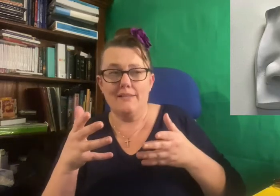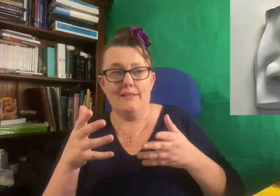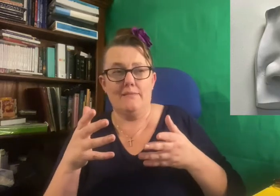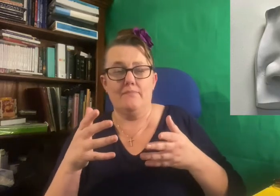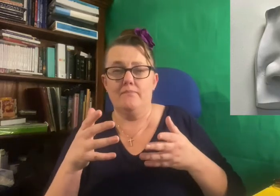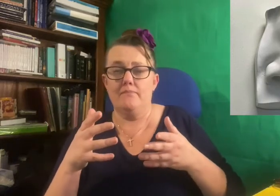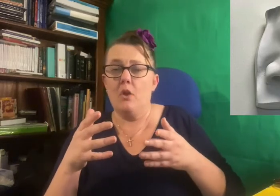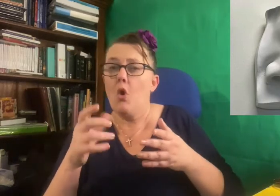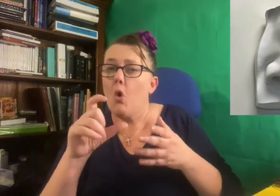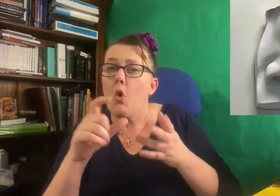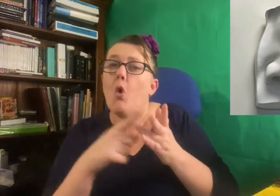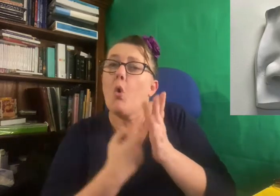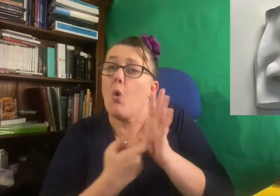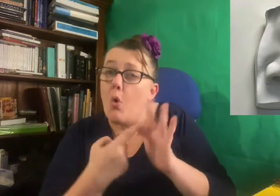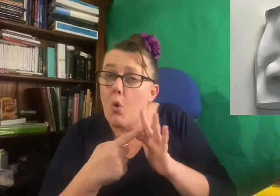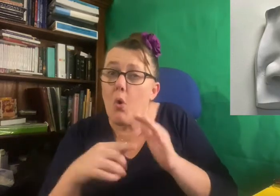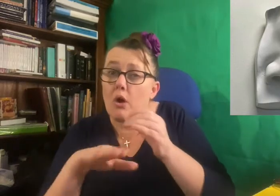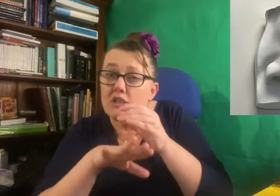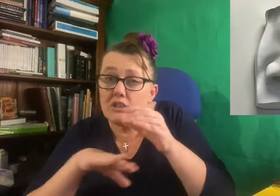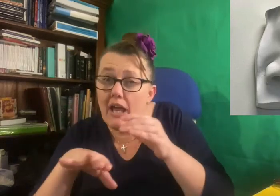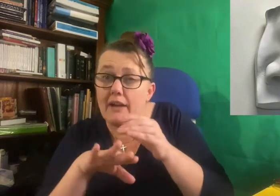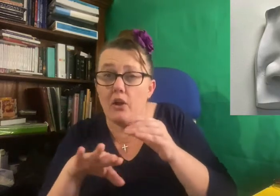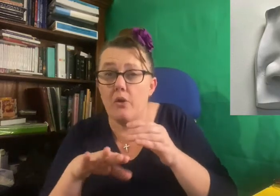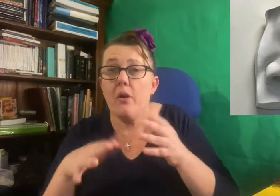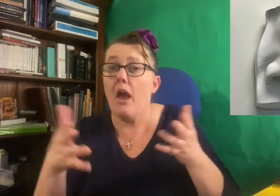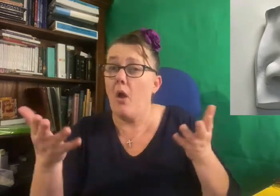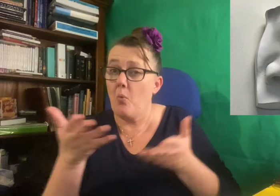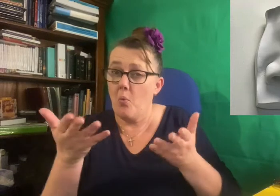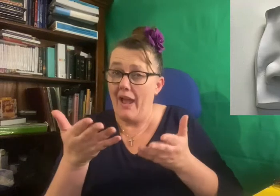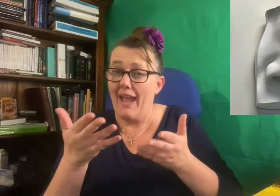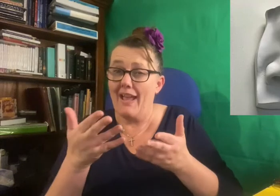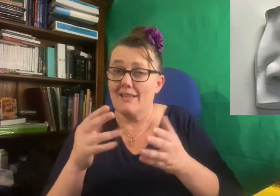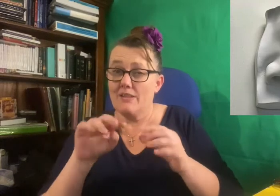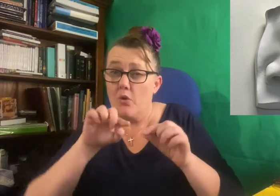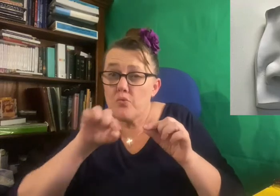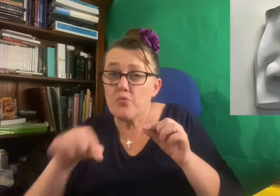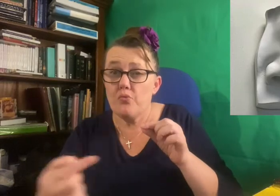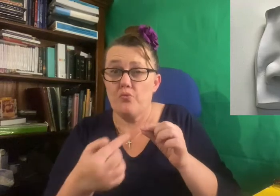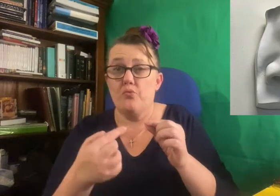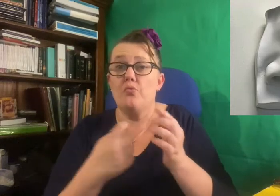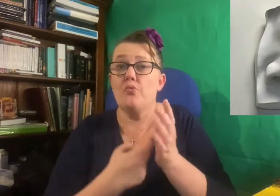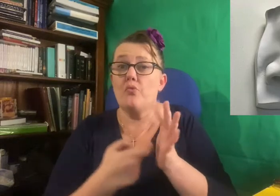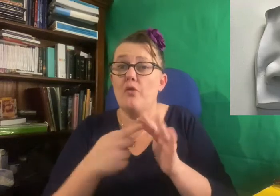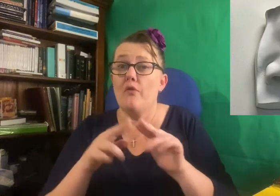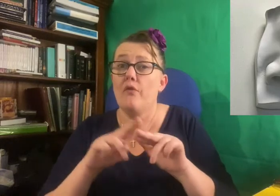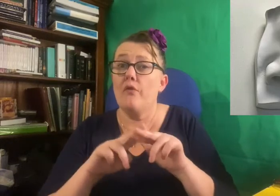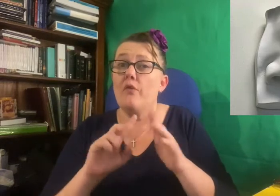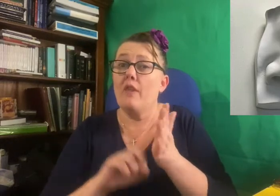and where the core shadow is and where the reflective light